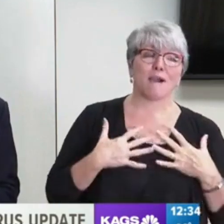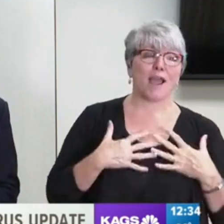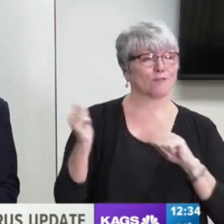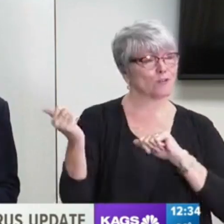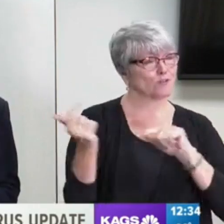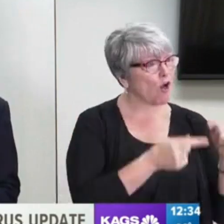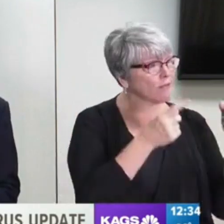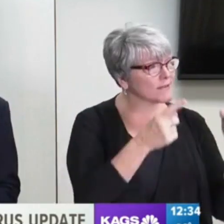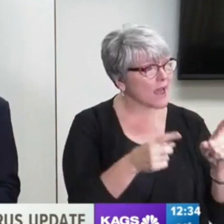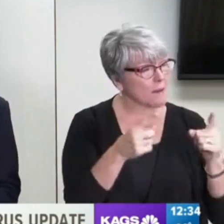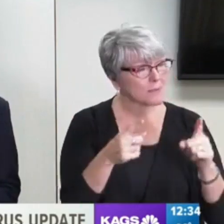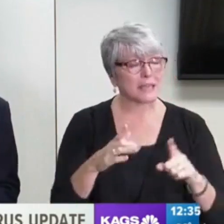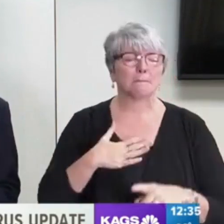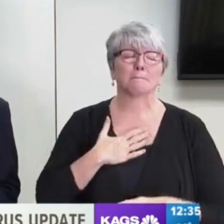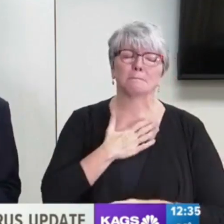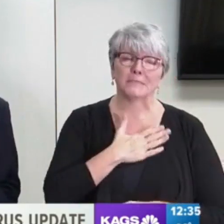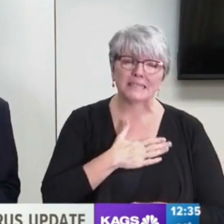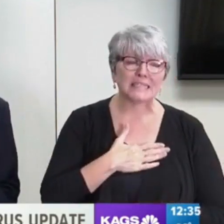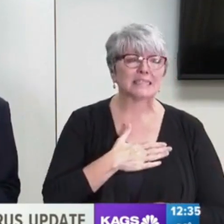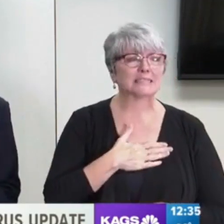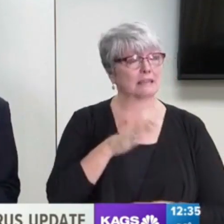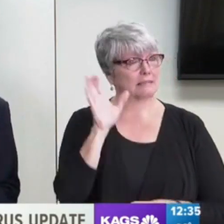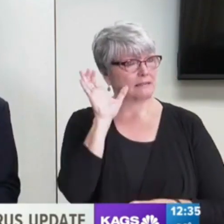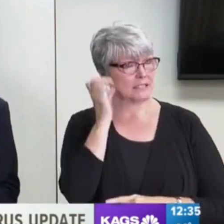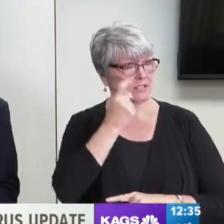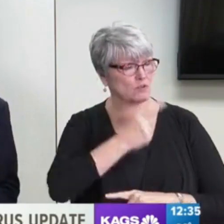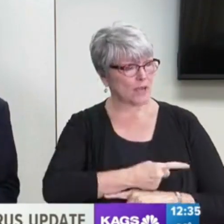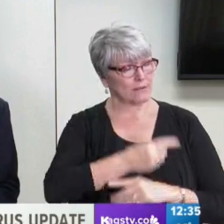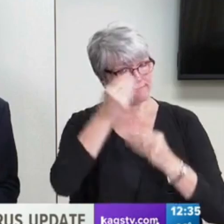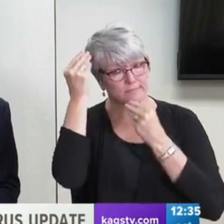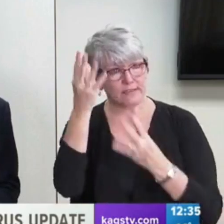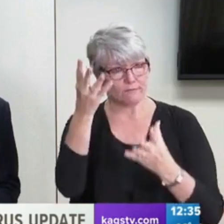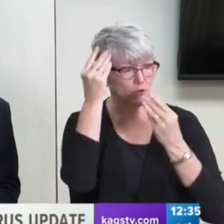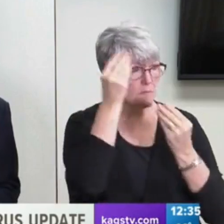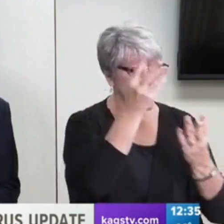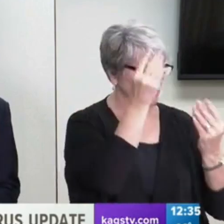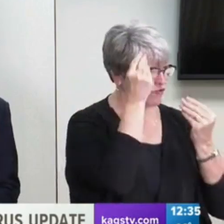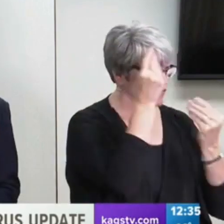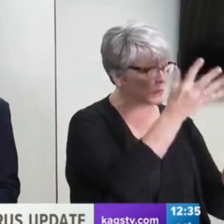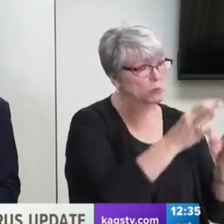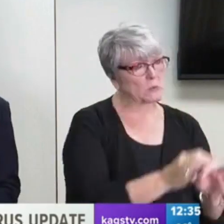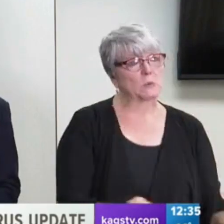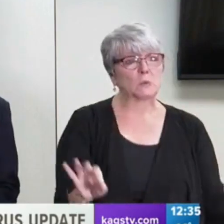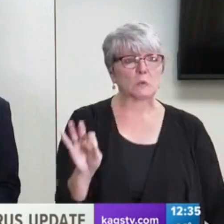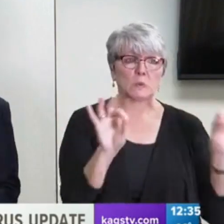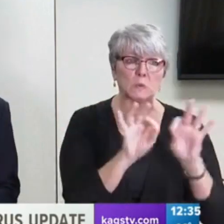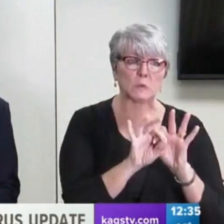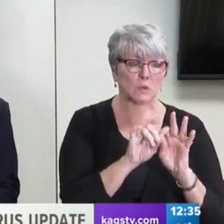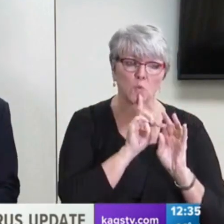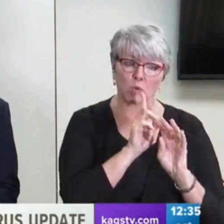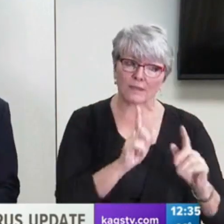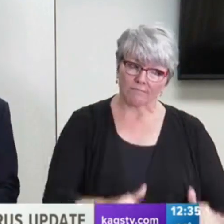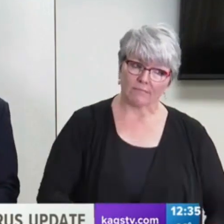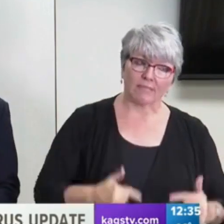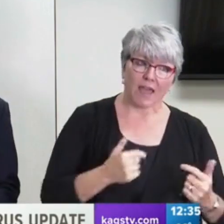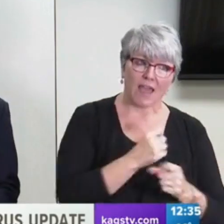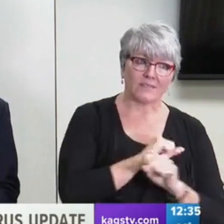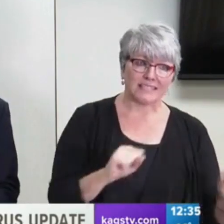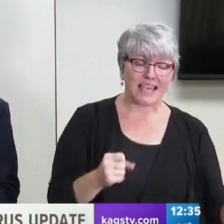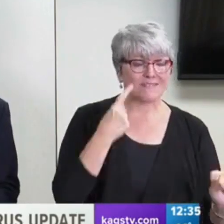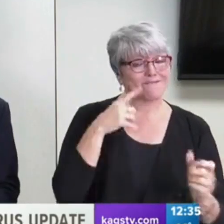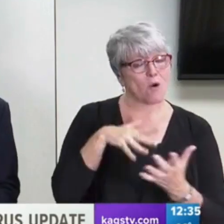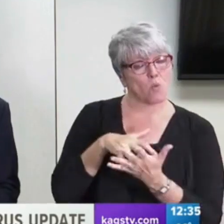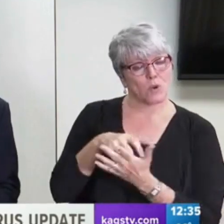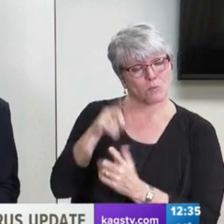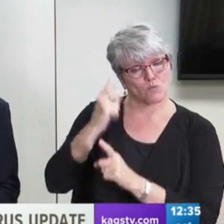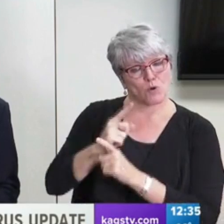that's happening. Please, listening today, get this information out. This information is literally life-saving for our vulnerable brothers and